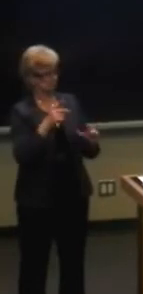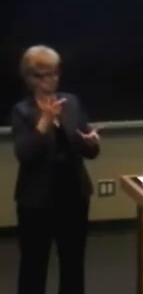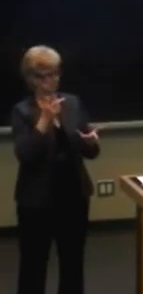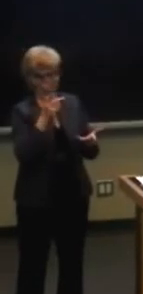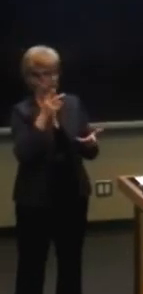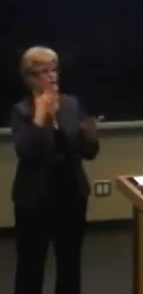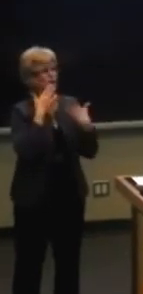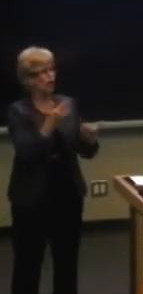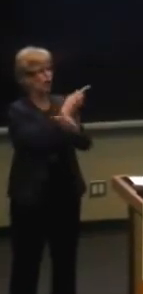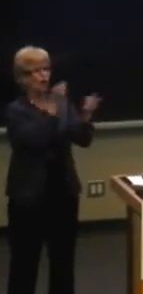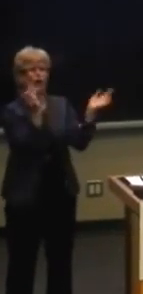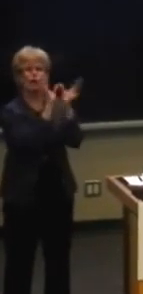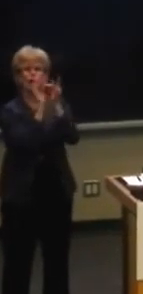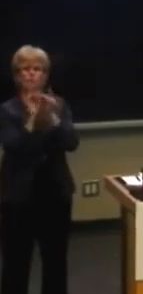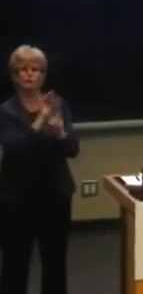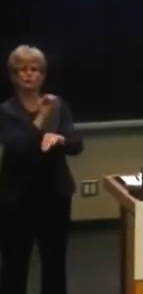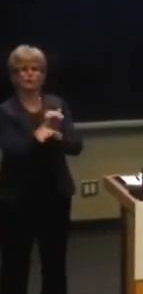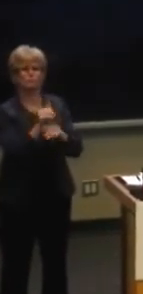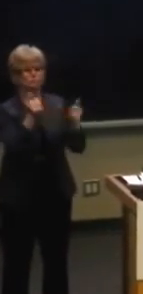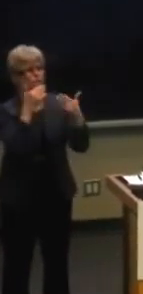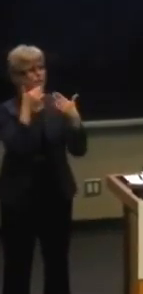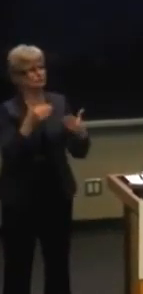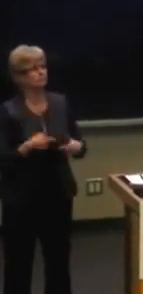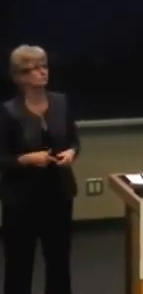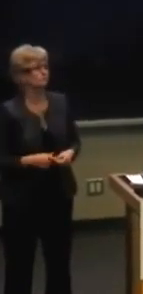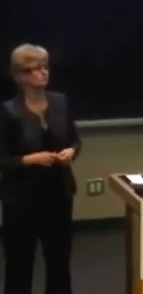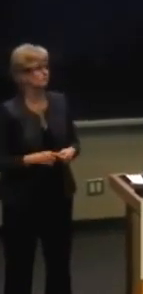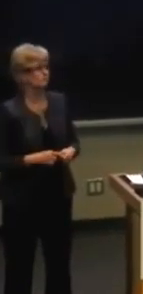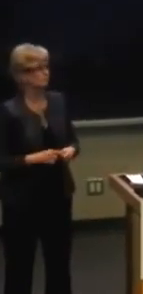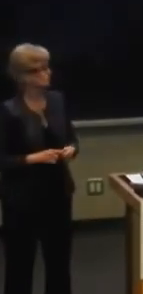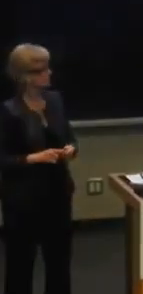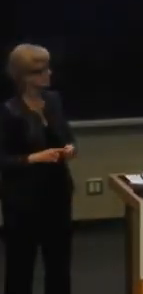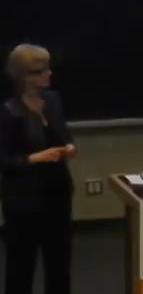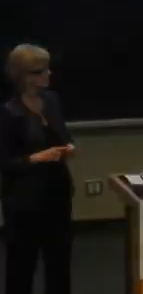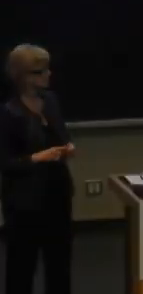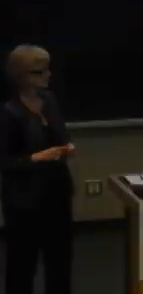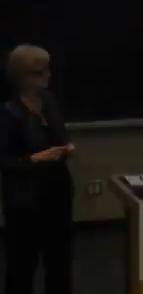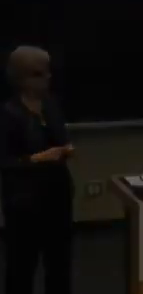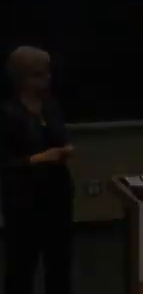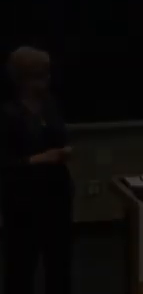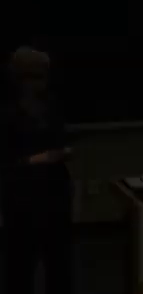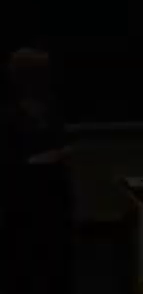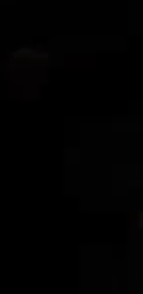really good and interesting comments that everybody's making. Thank you. Okay, thank you very much.